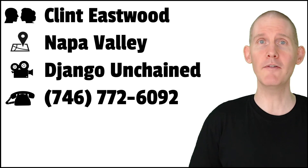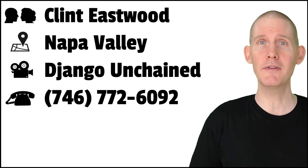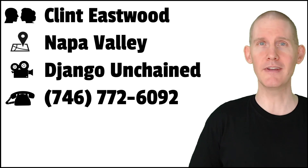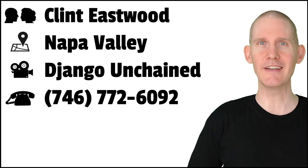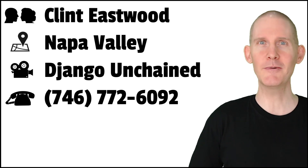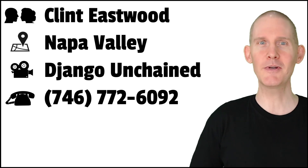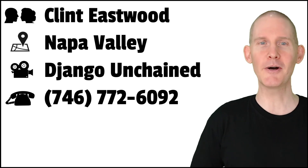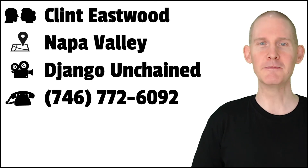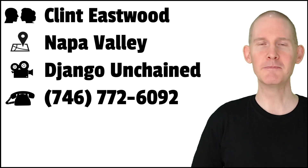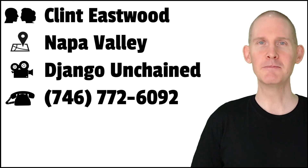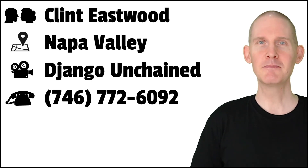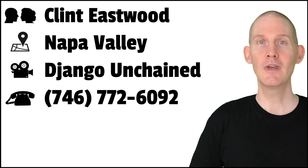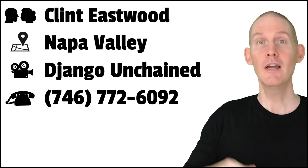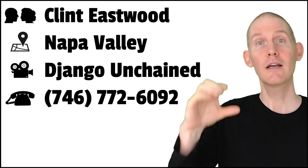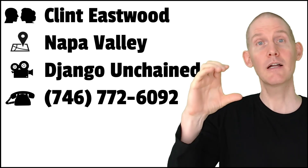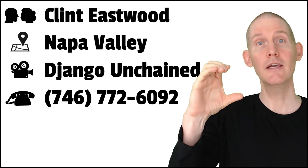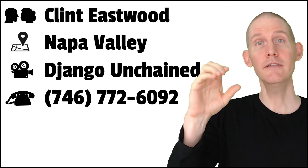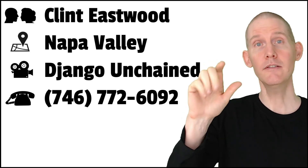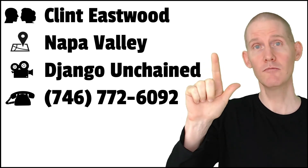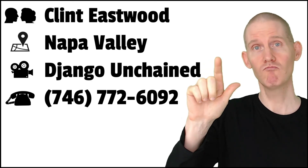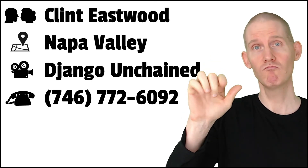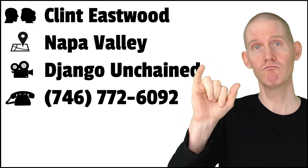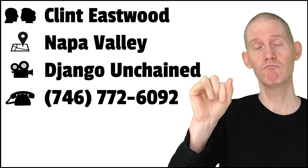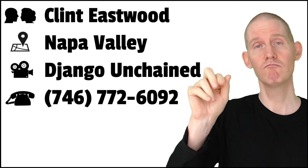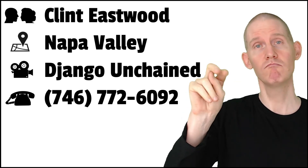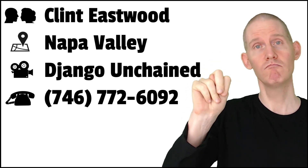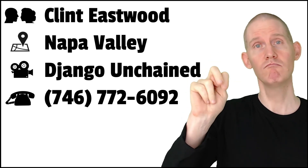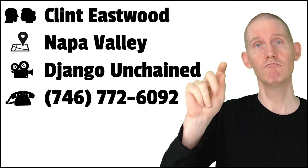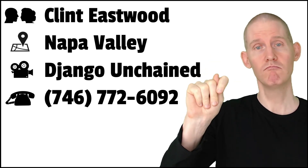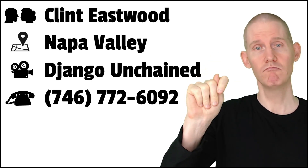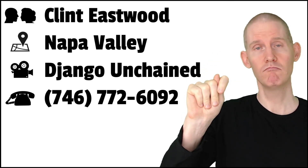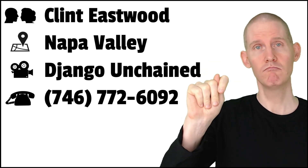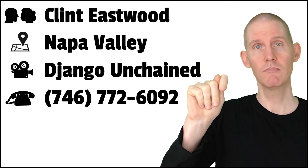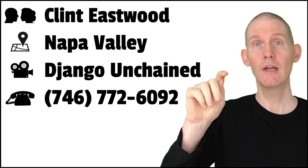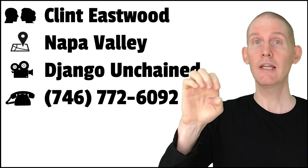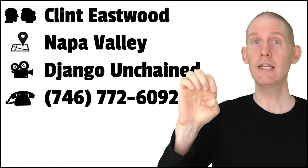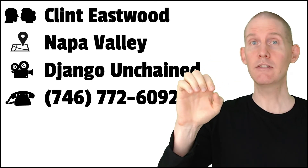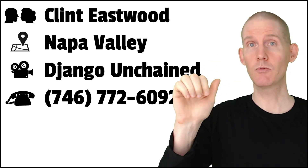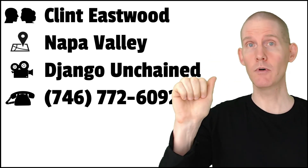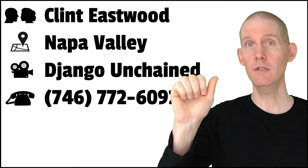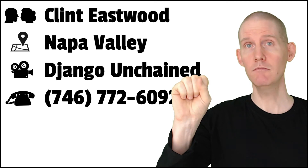everything. Here we go. Flint, Eastwood,